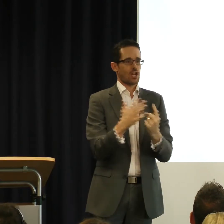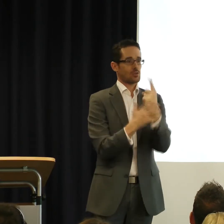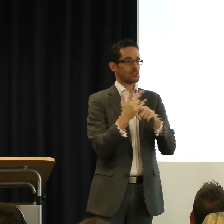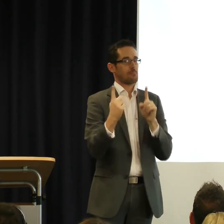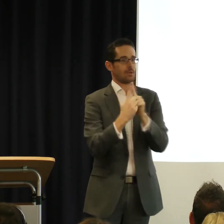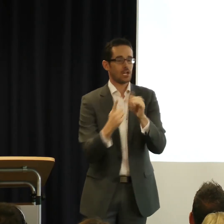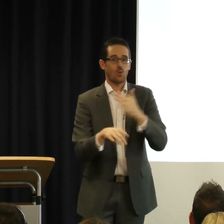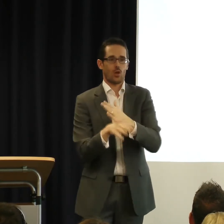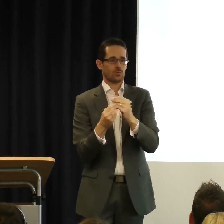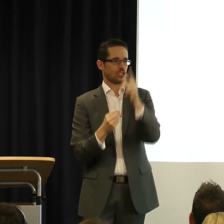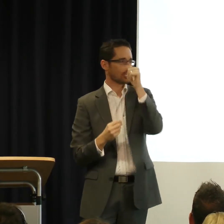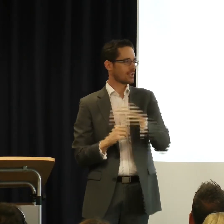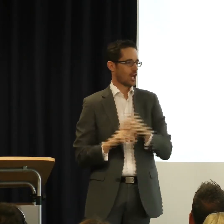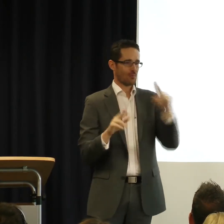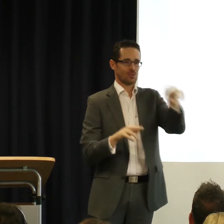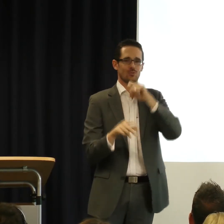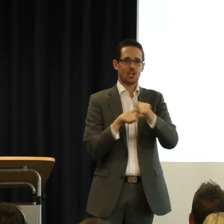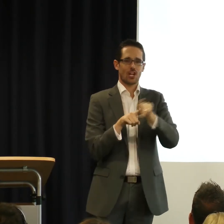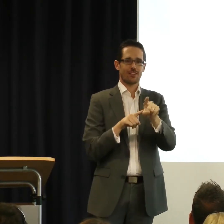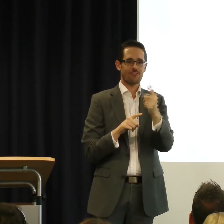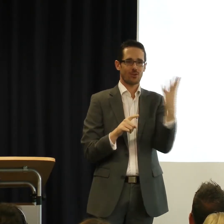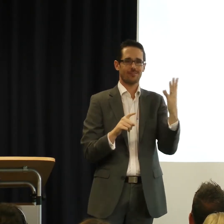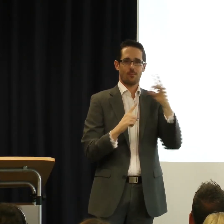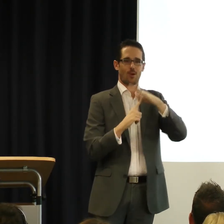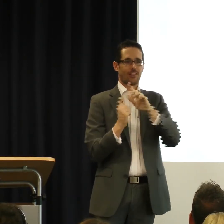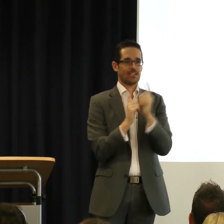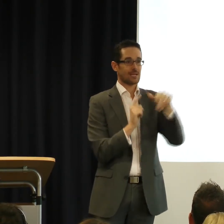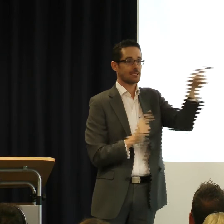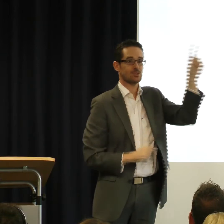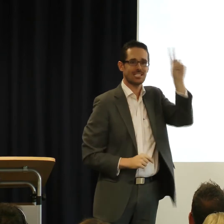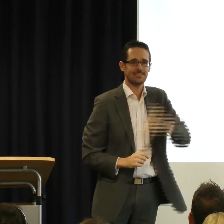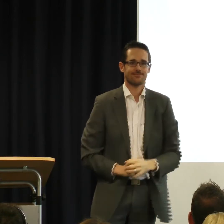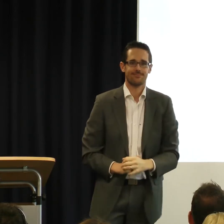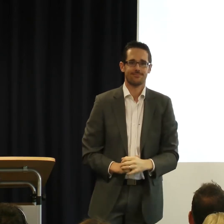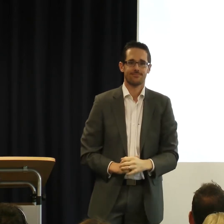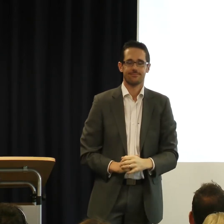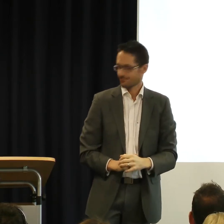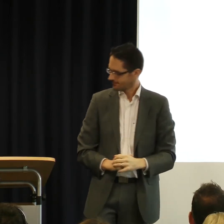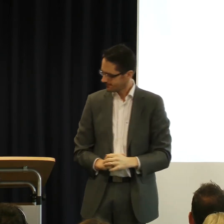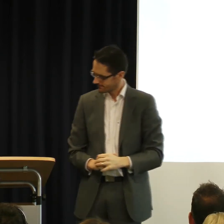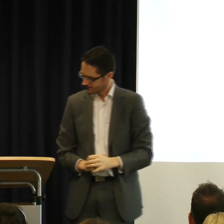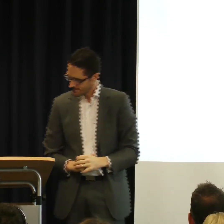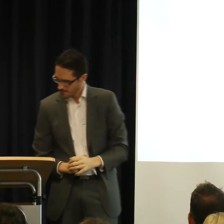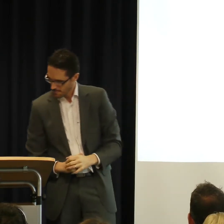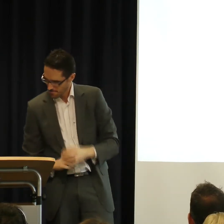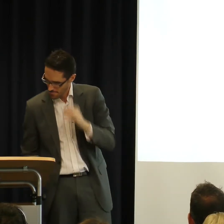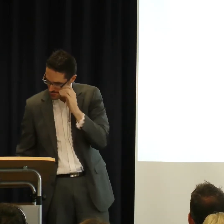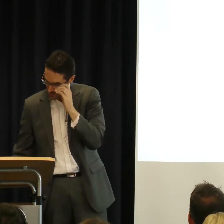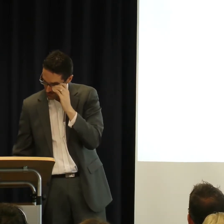I'd like to also welcome those that never had the opportunity to meet or work with John. I'm sure that you'll learn a few important things about this man